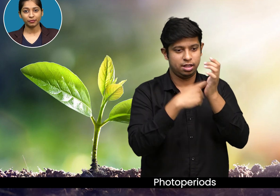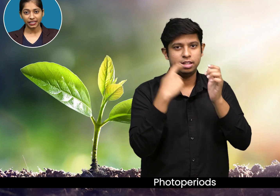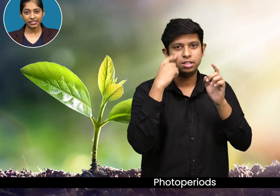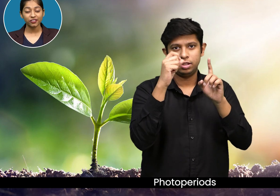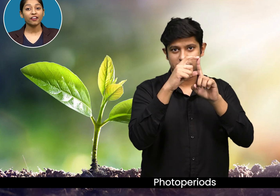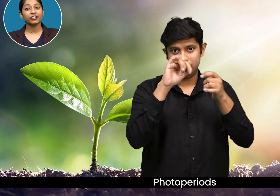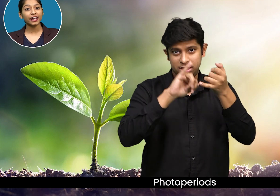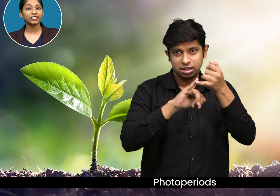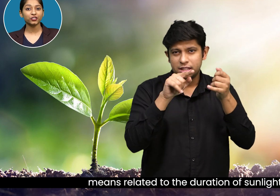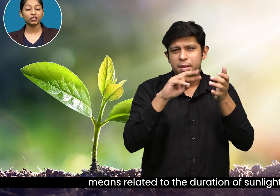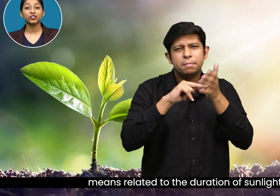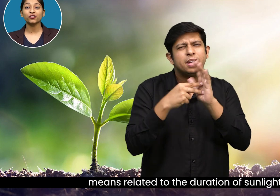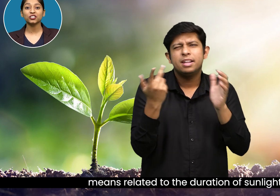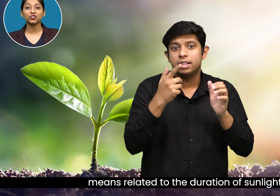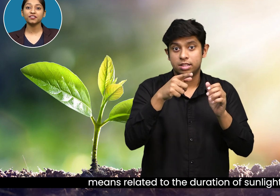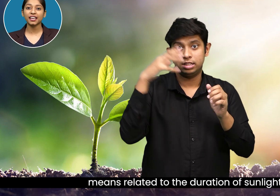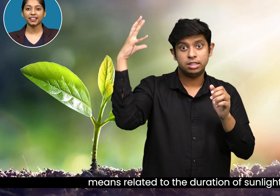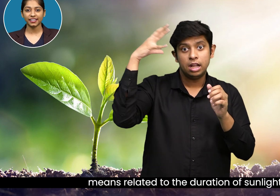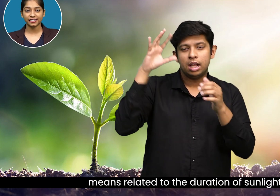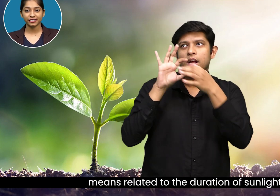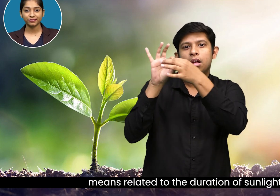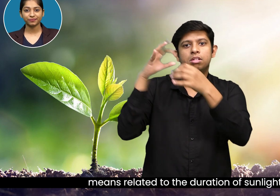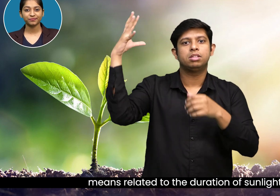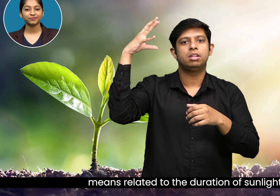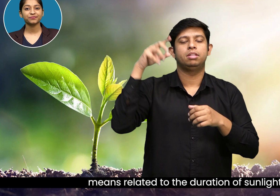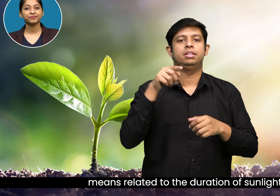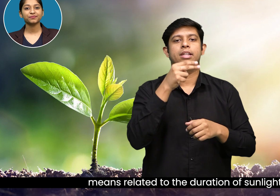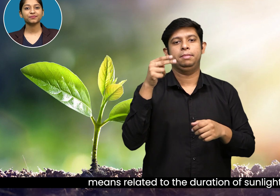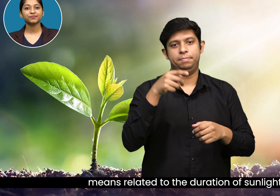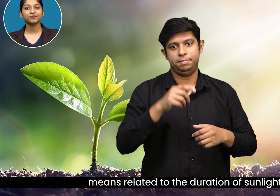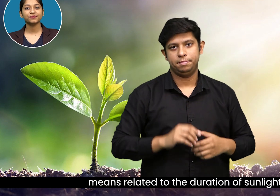Photoperiods means related to the duration of sunlight.